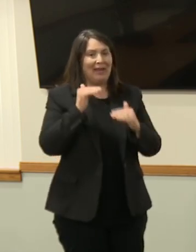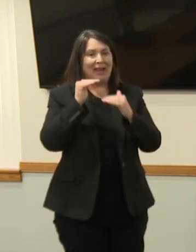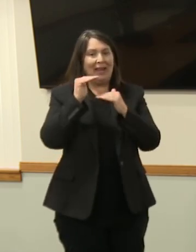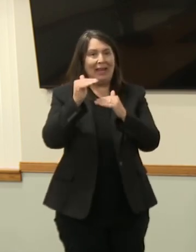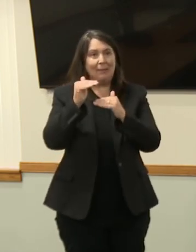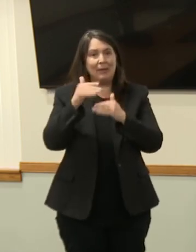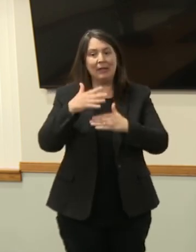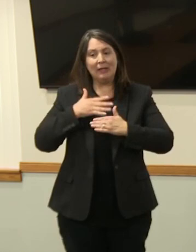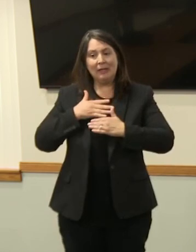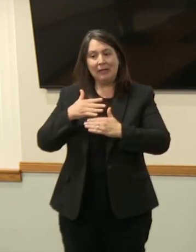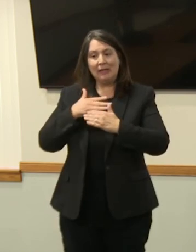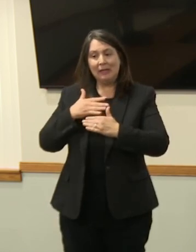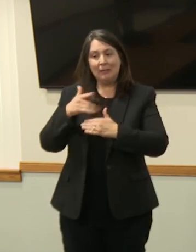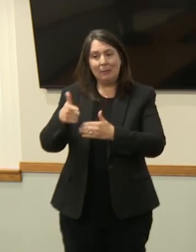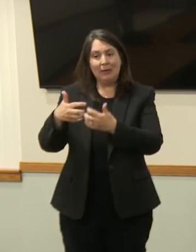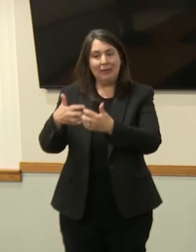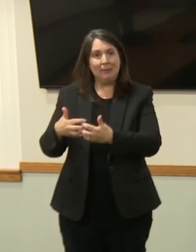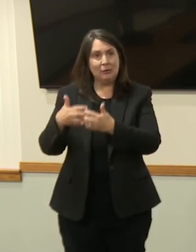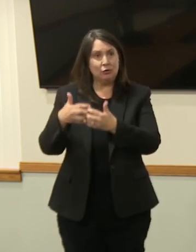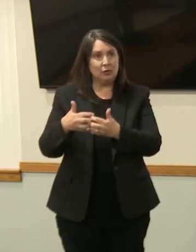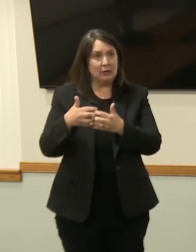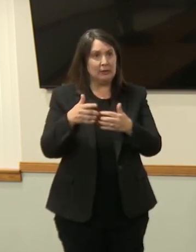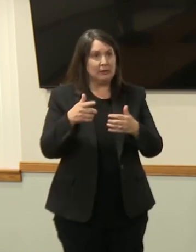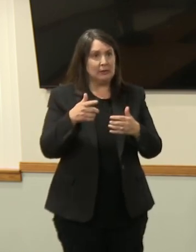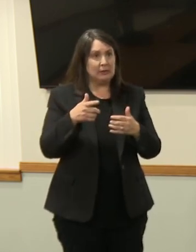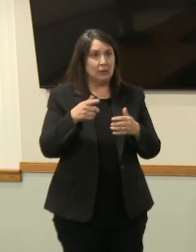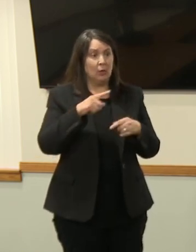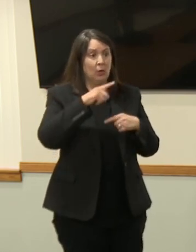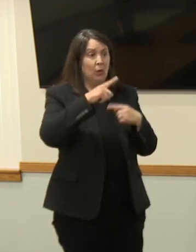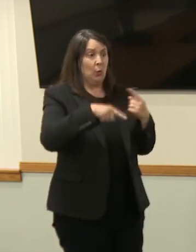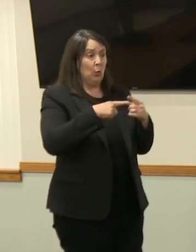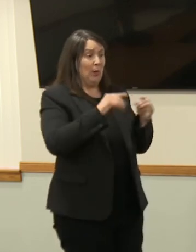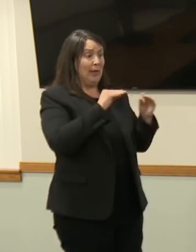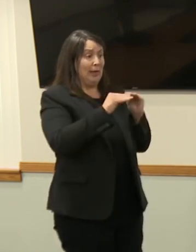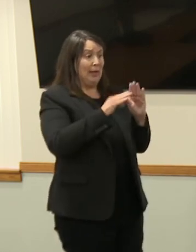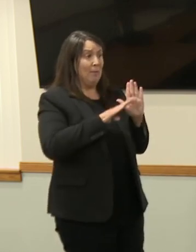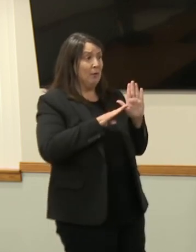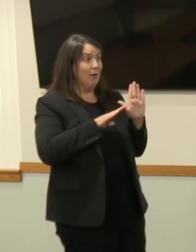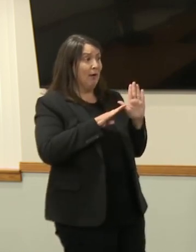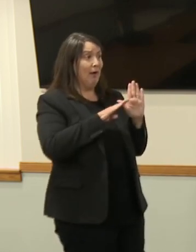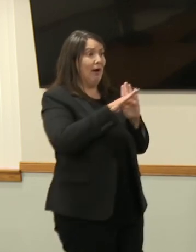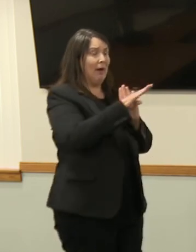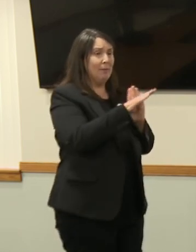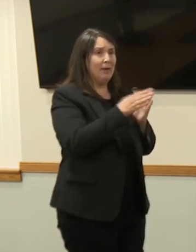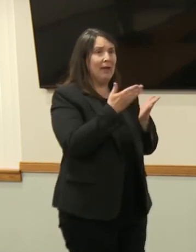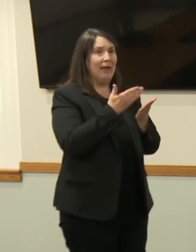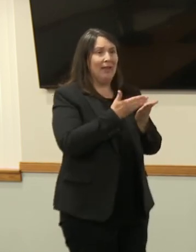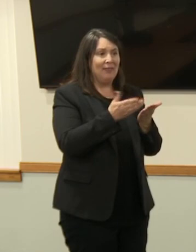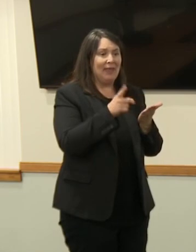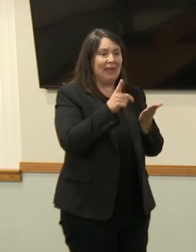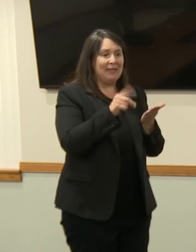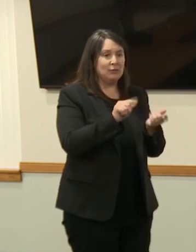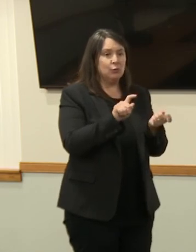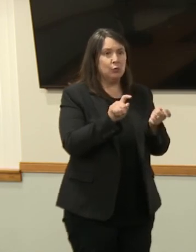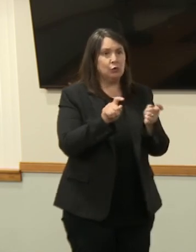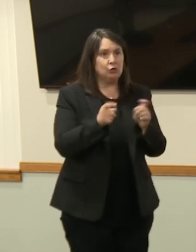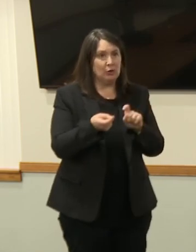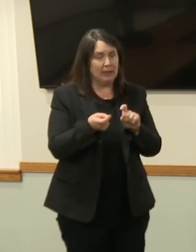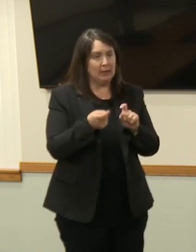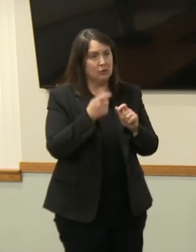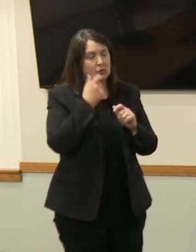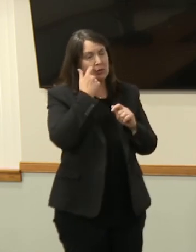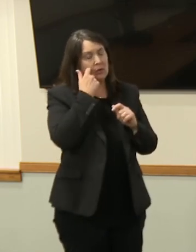we see those numbers start uptaking, things start changing. One, procedures that, and I don't like the term elective because it makes it